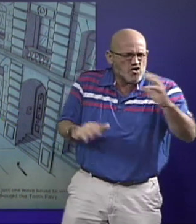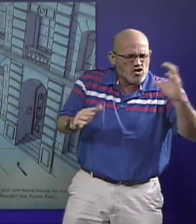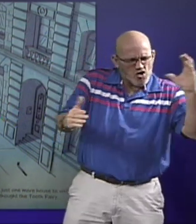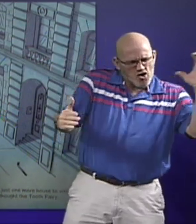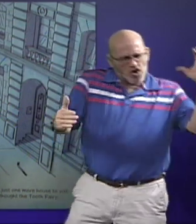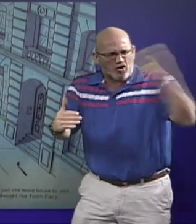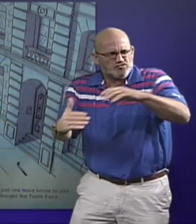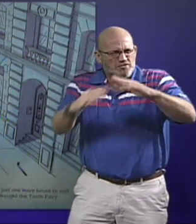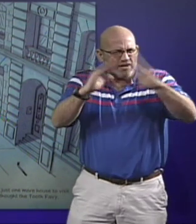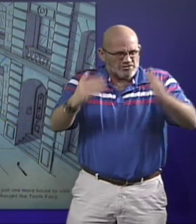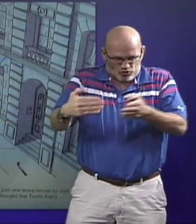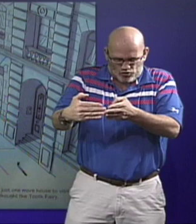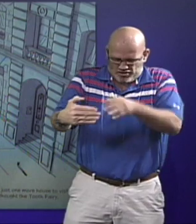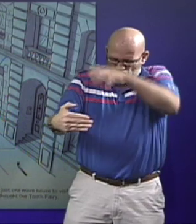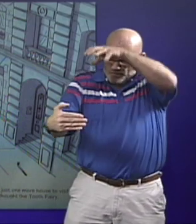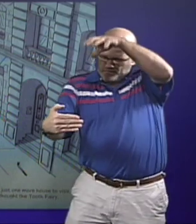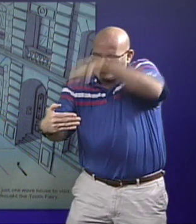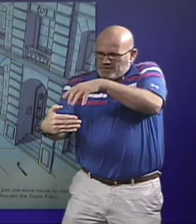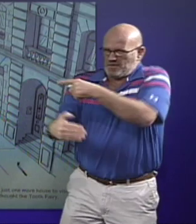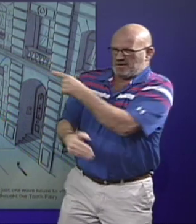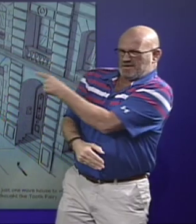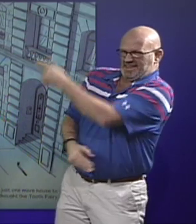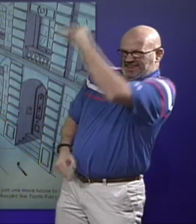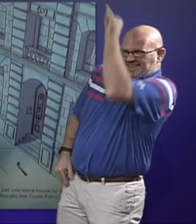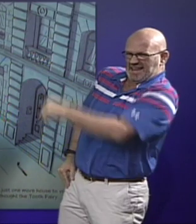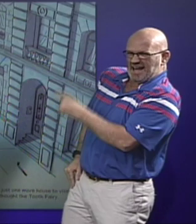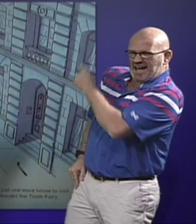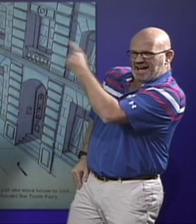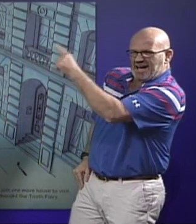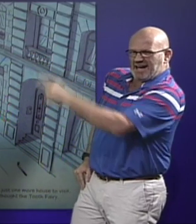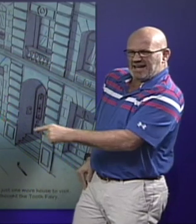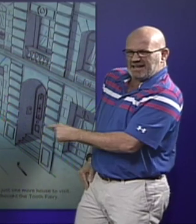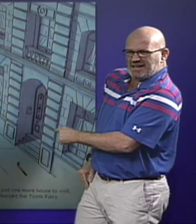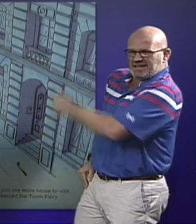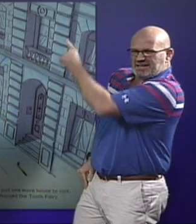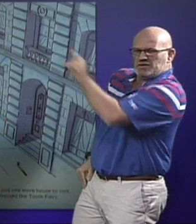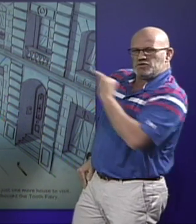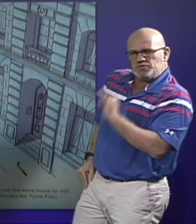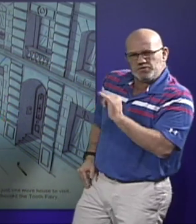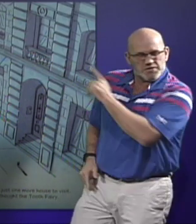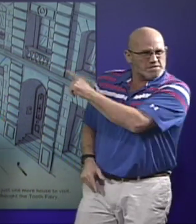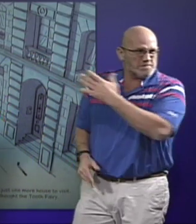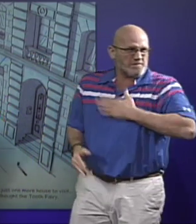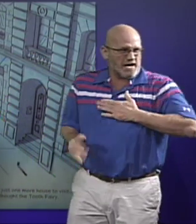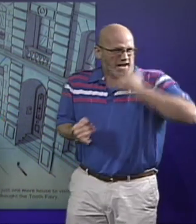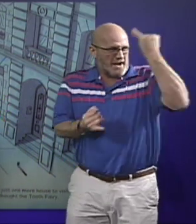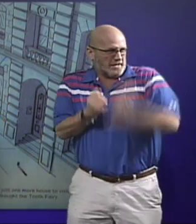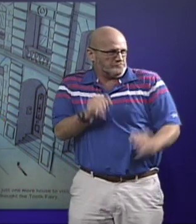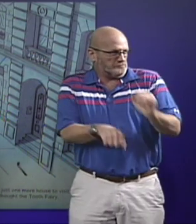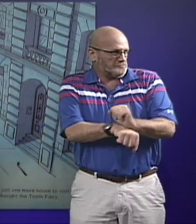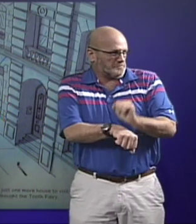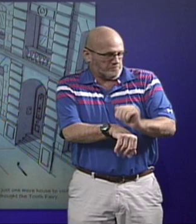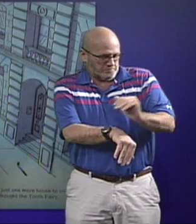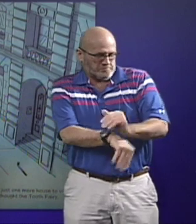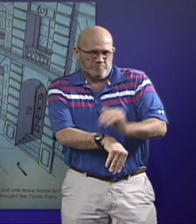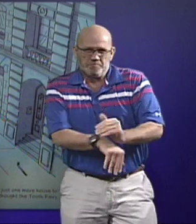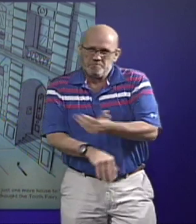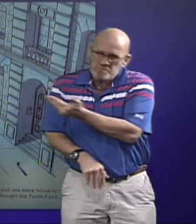visit. It was a big house on a corner. There is the house, thought the Tooth